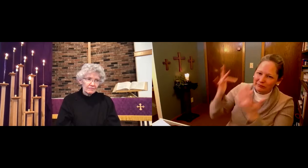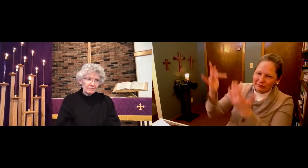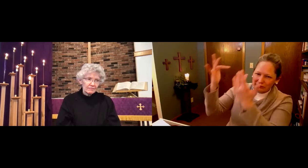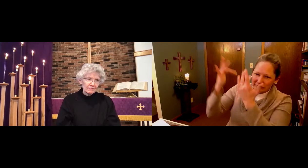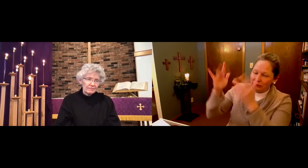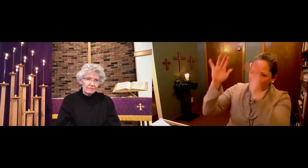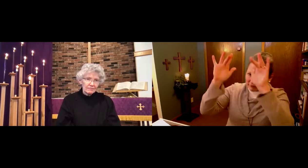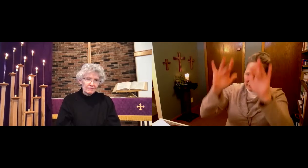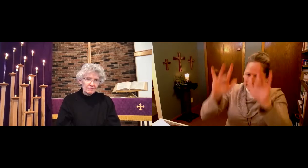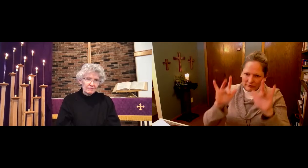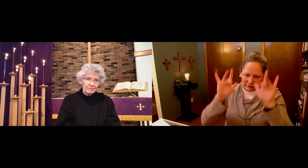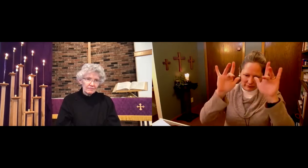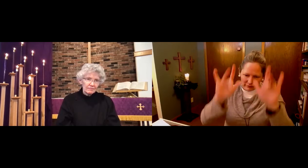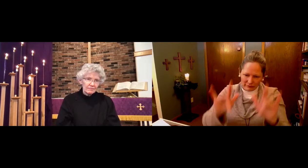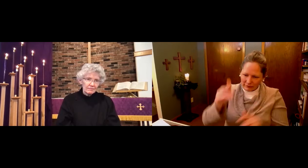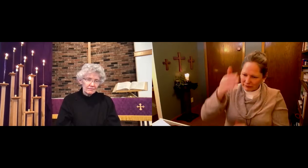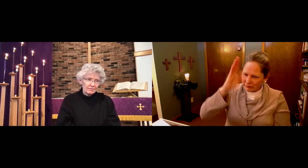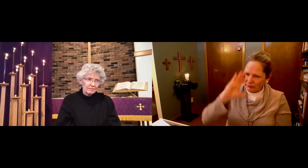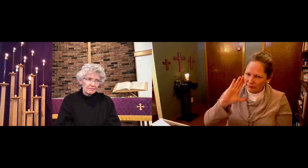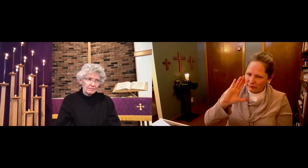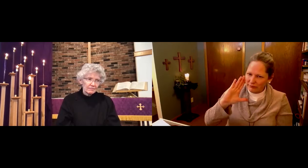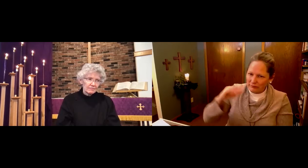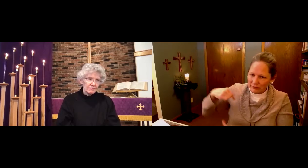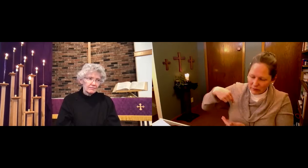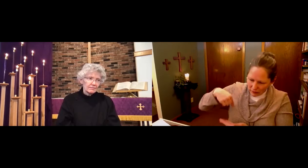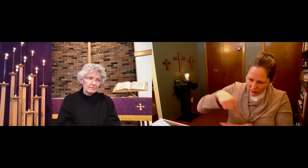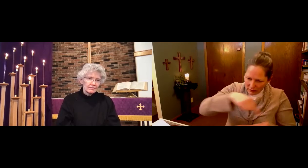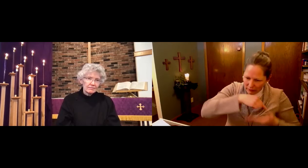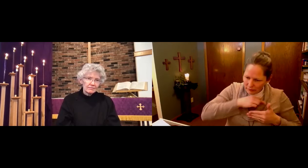Pastor Michelle. Holy and merciful God,